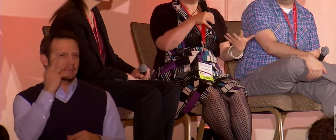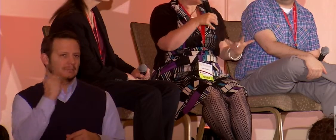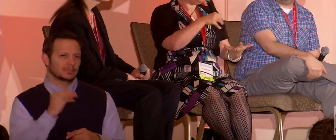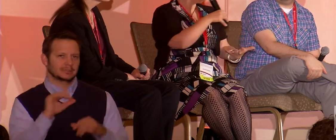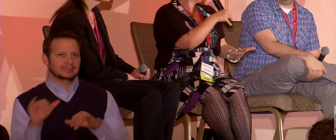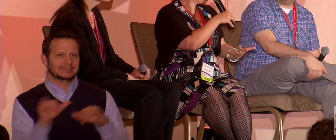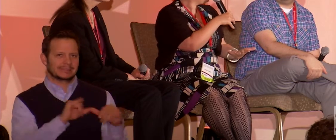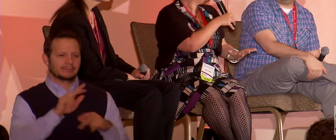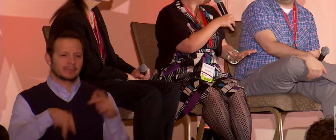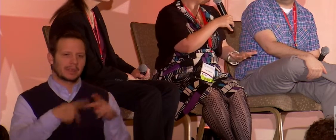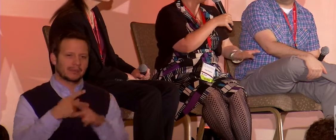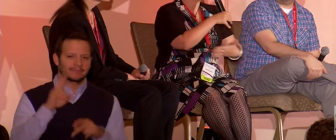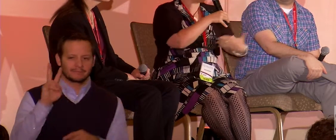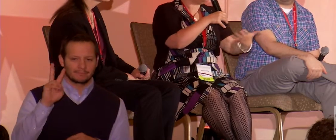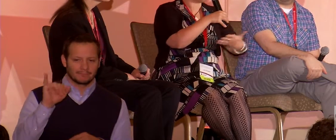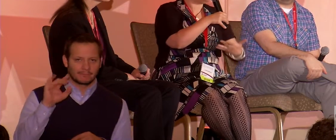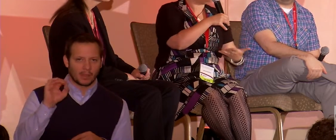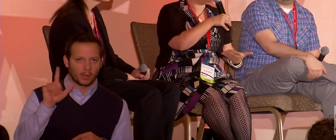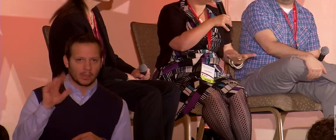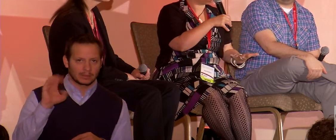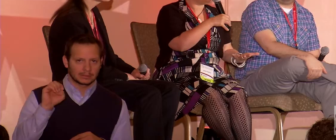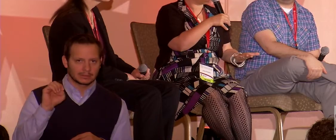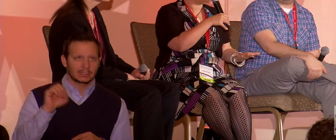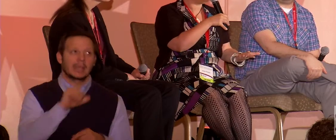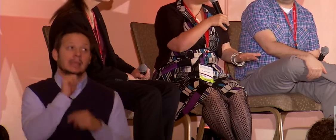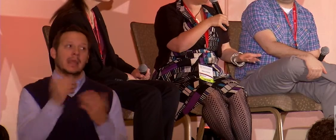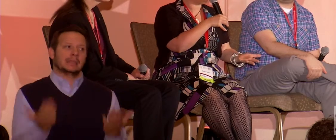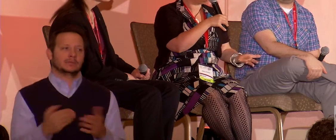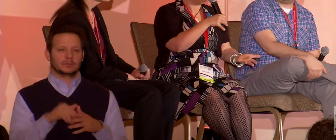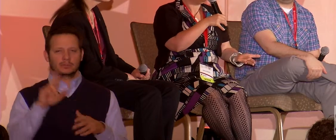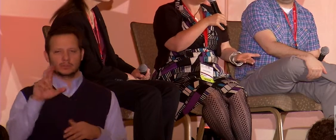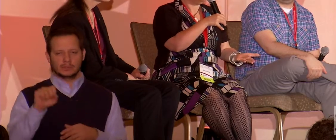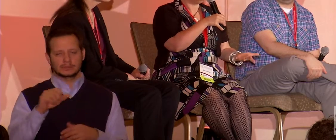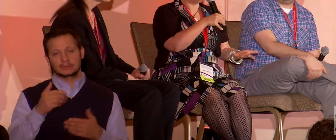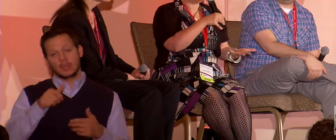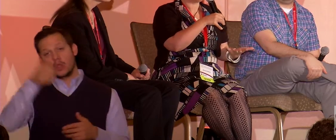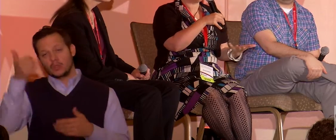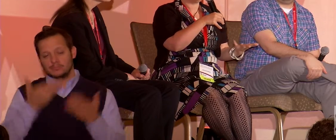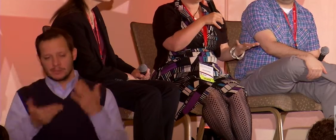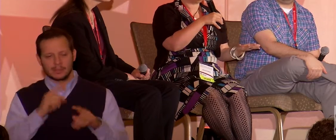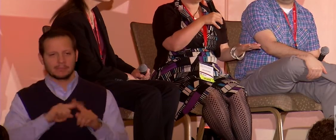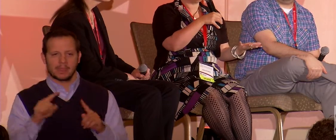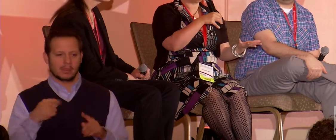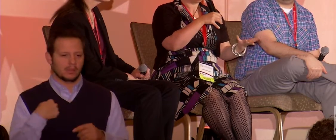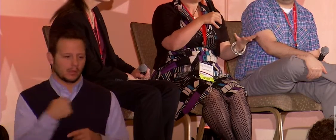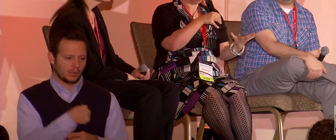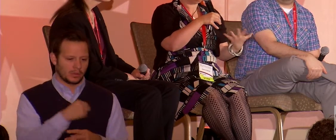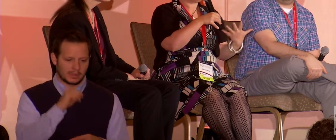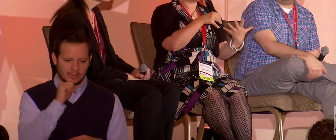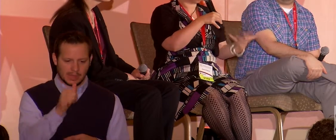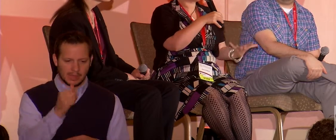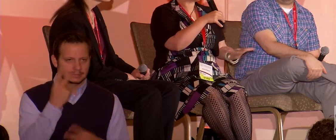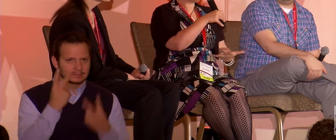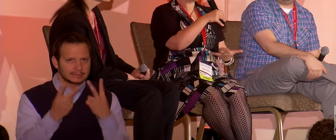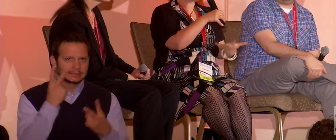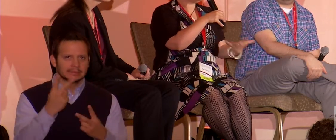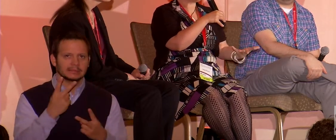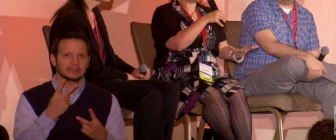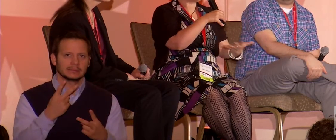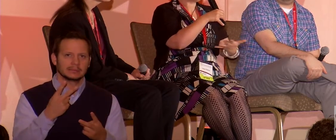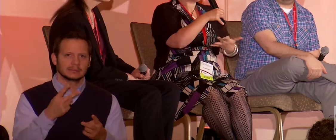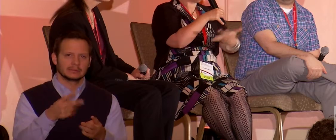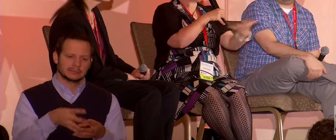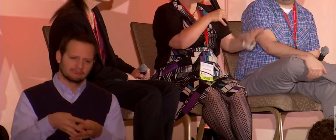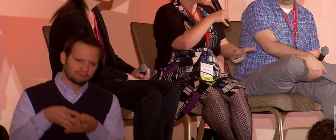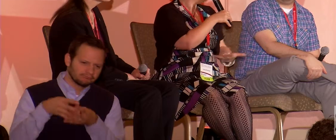of violence against us, at least not in this country, at least not in the United States. We're not experiencing the just, you know, entrenched and